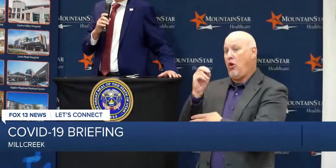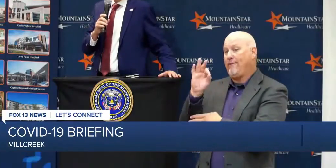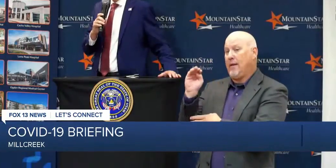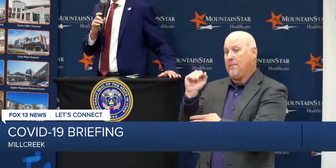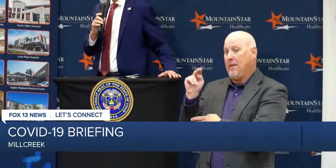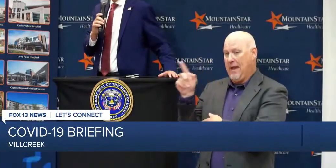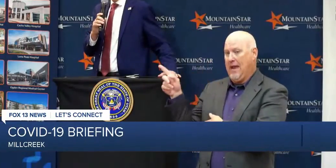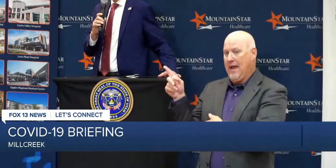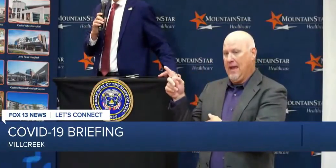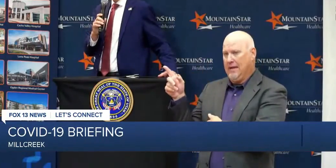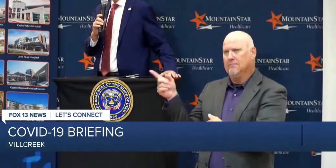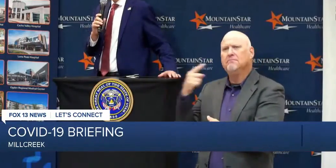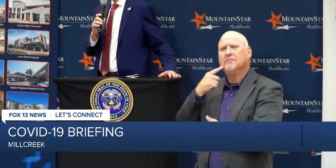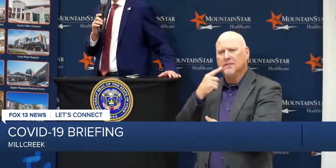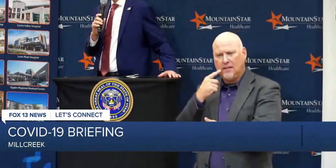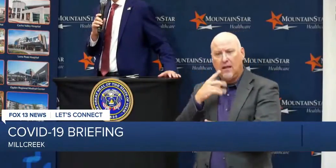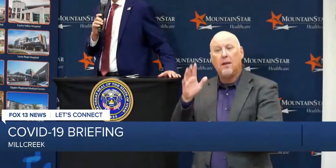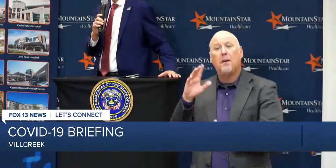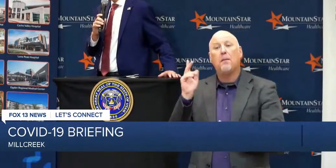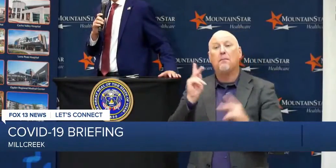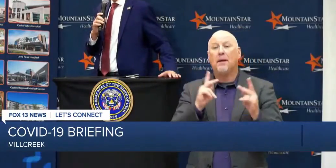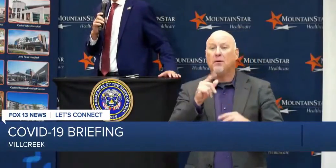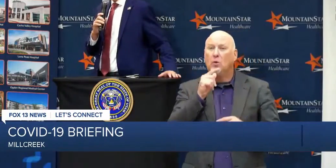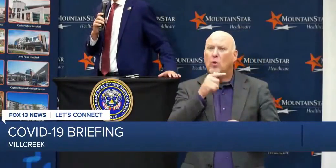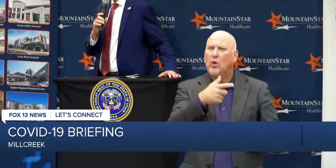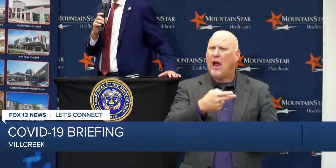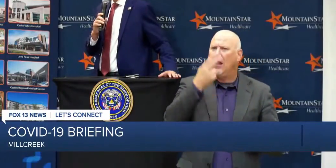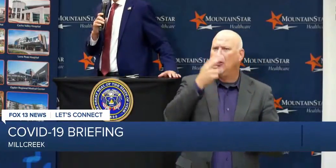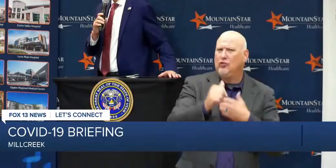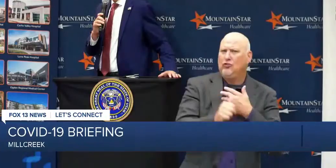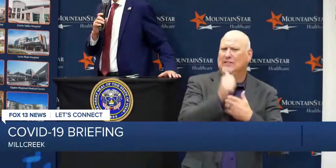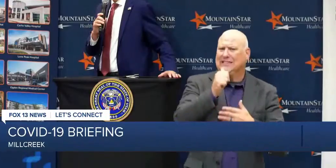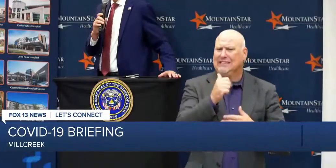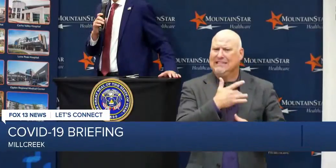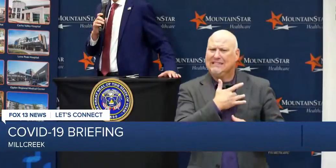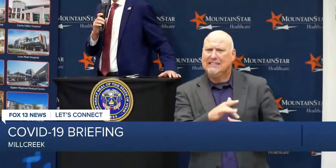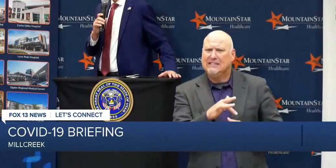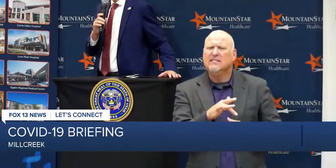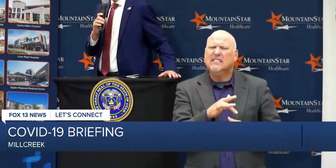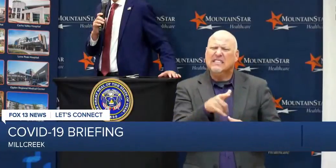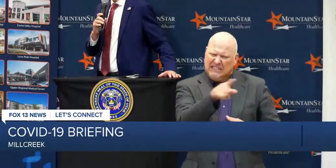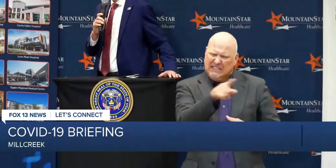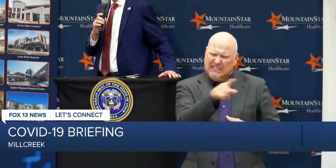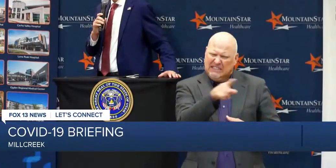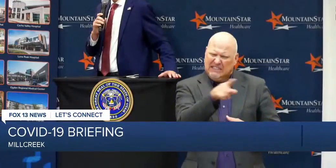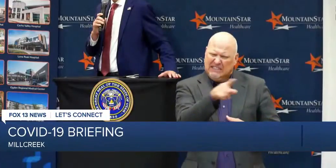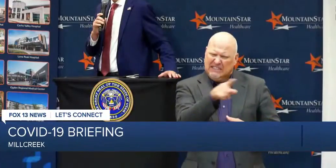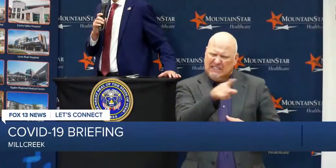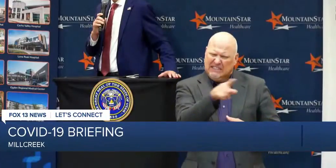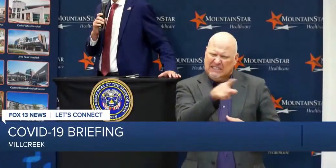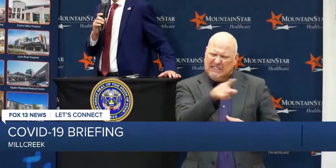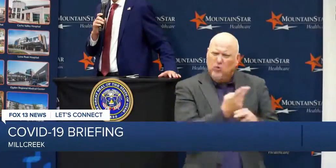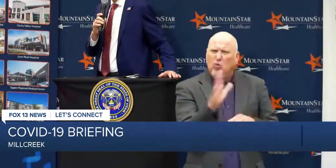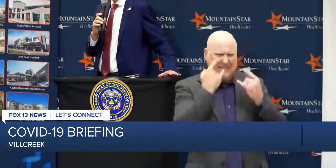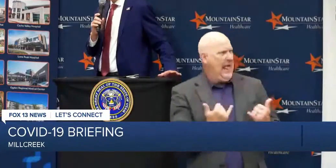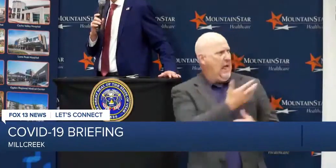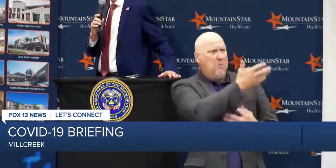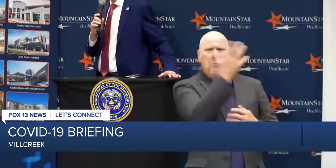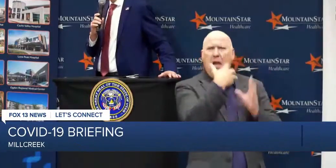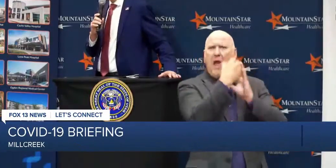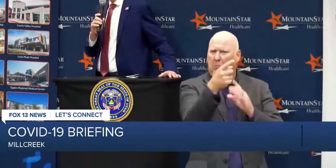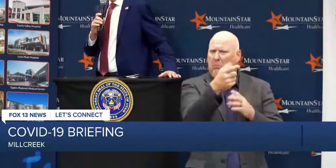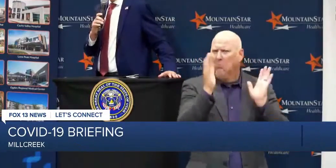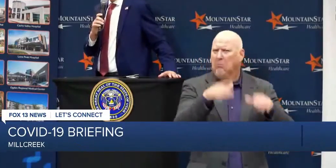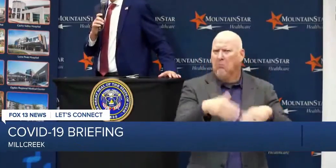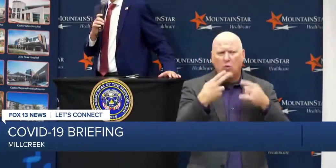If you're not vaccinated, you absolutely should be wearing a mask. And so those are the changes that are allowed to